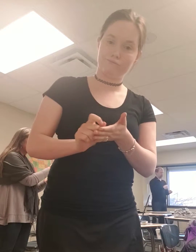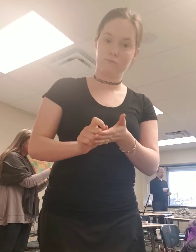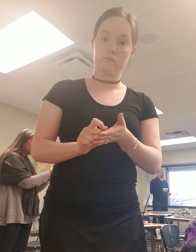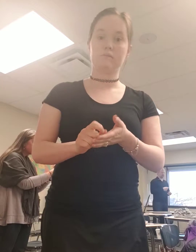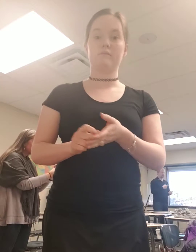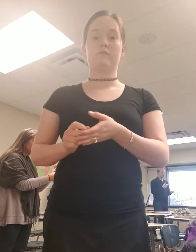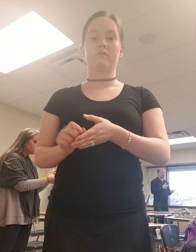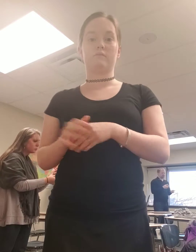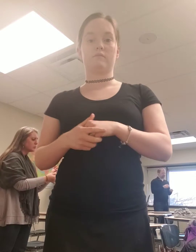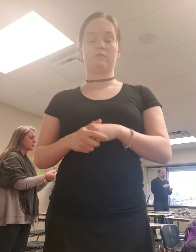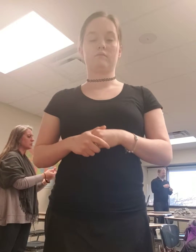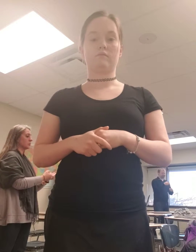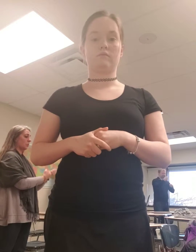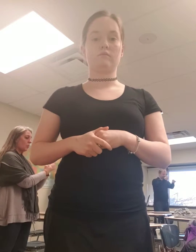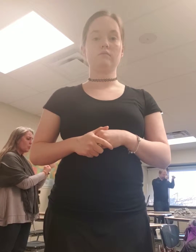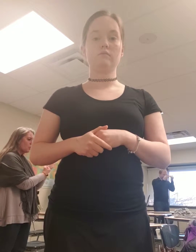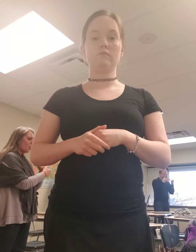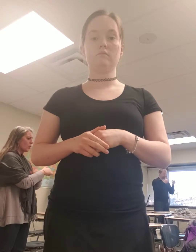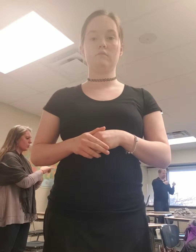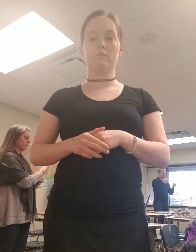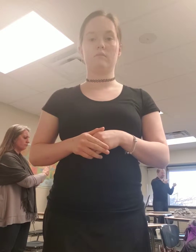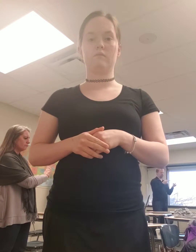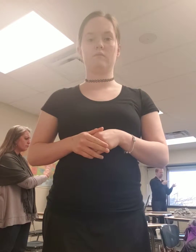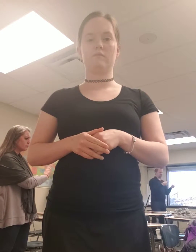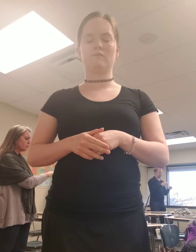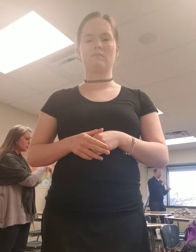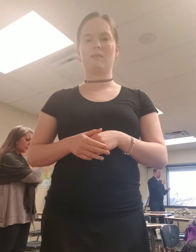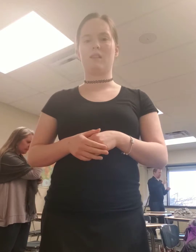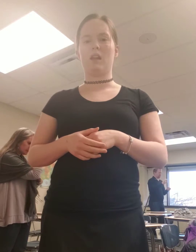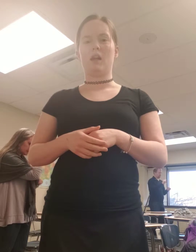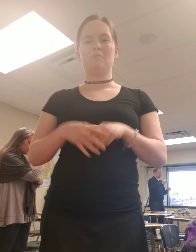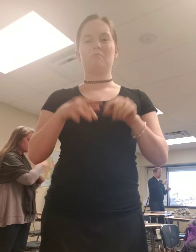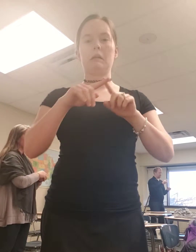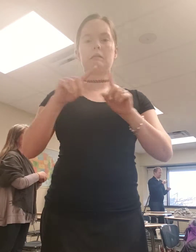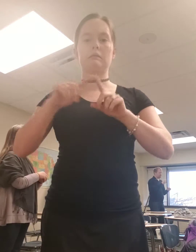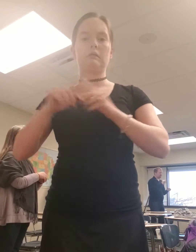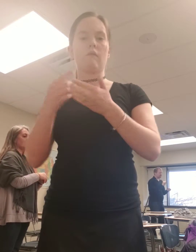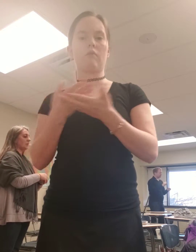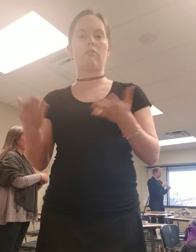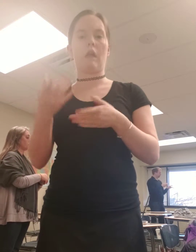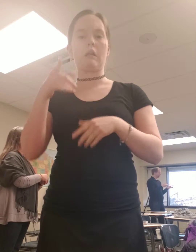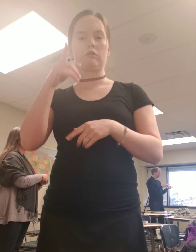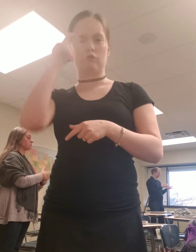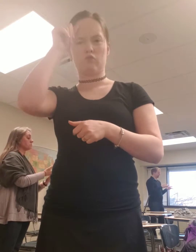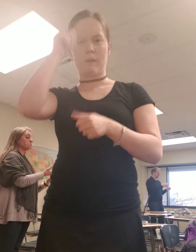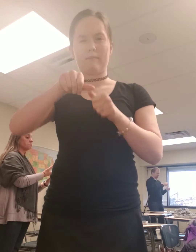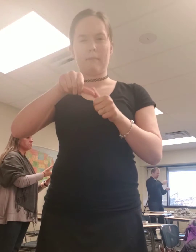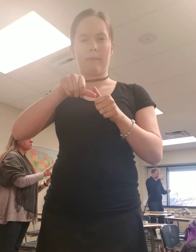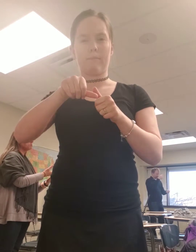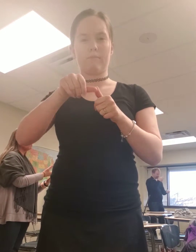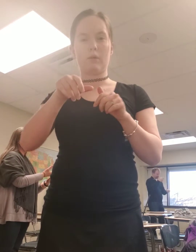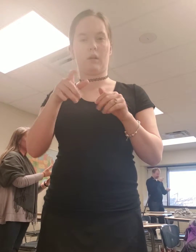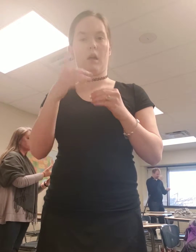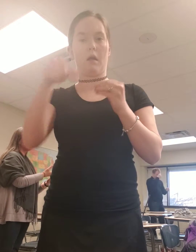facts from All Summer in a Day. What are some facts that you remember from the story? Who can give me a